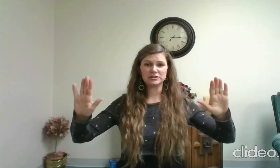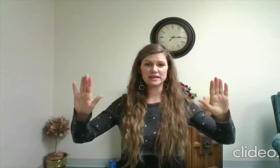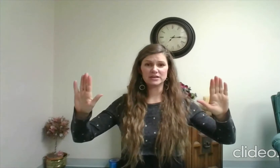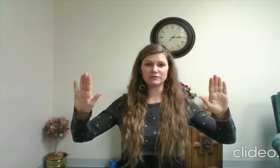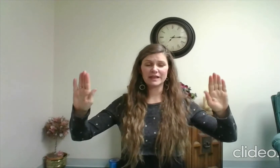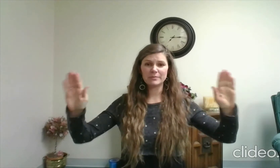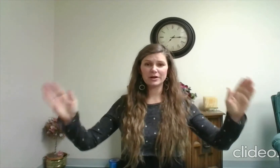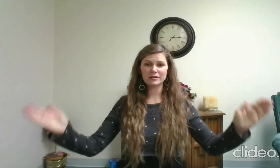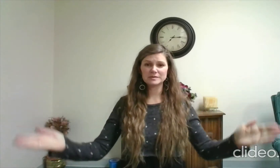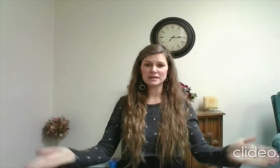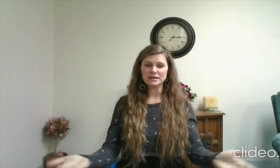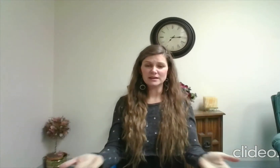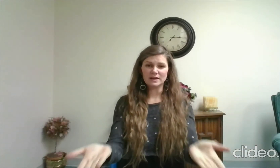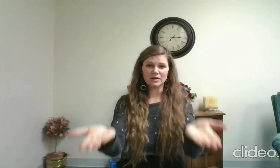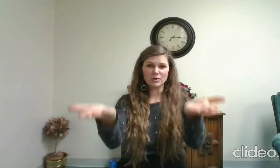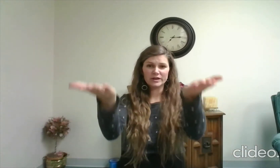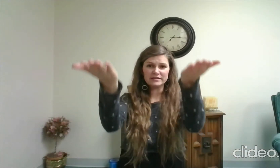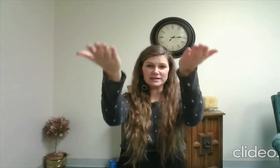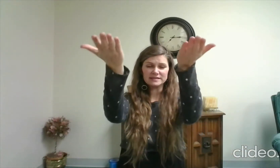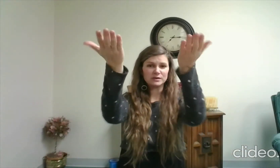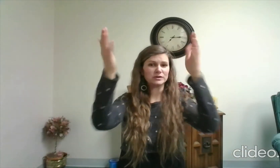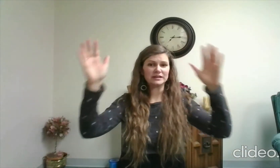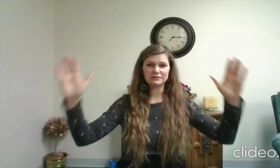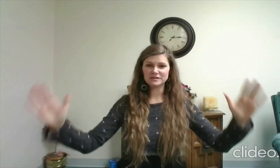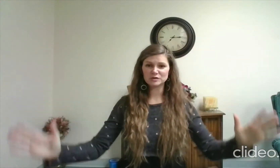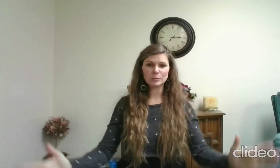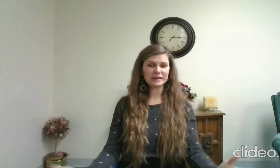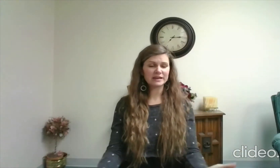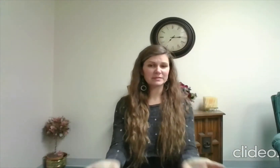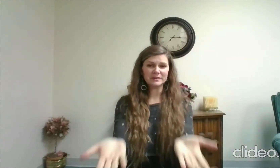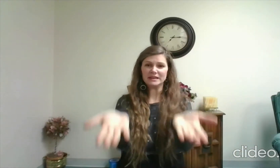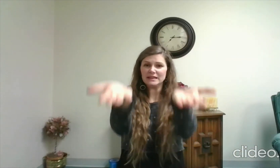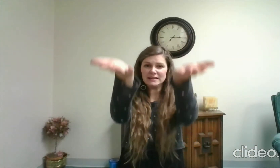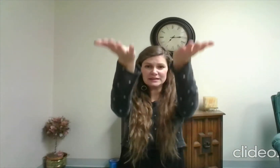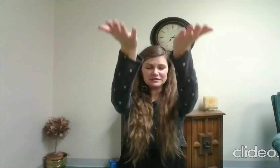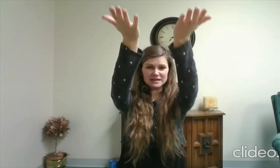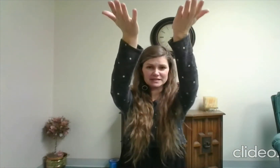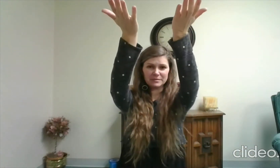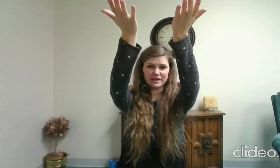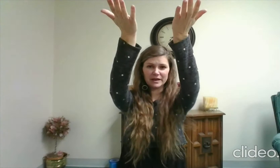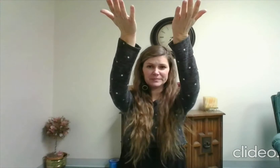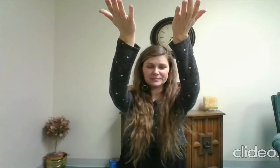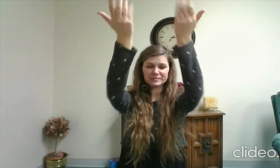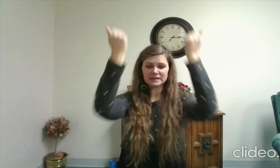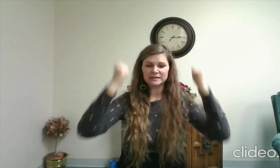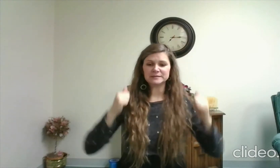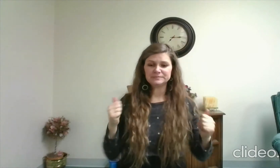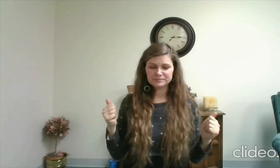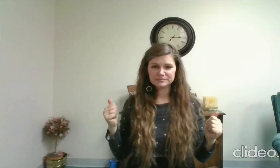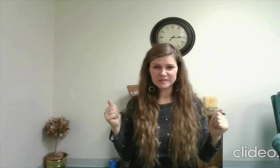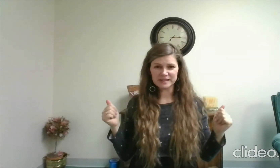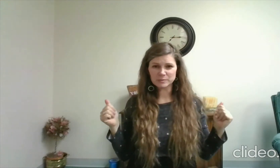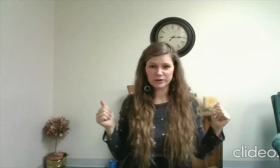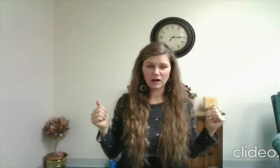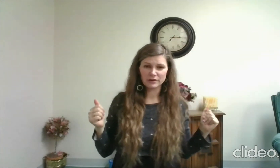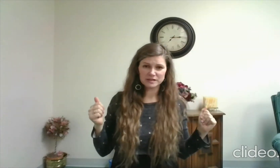take your flat palms and go like this, like we're scooping it up and lifting something up. So let's put all those